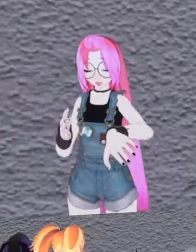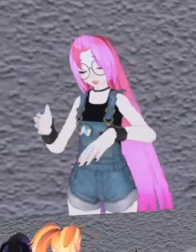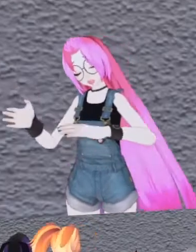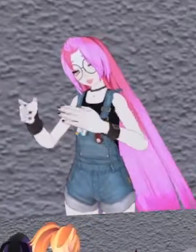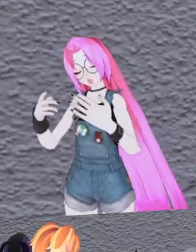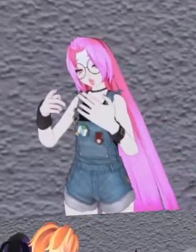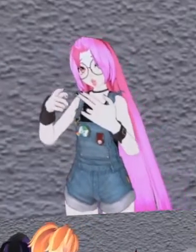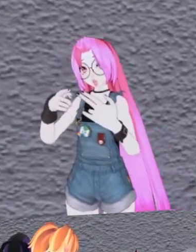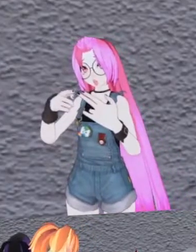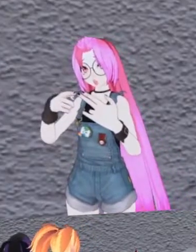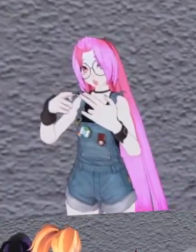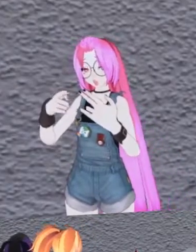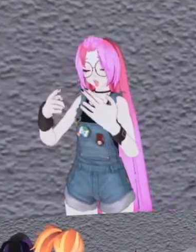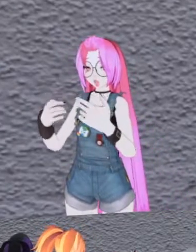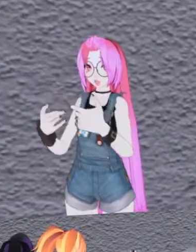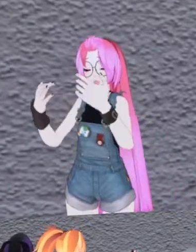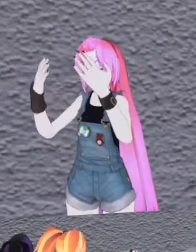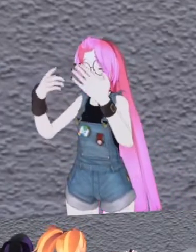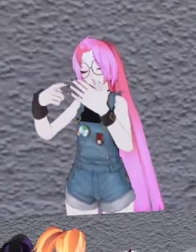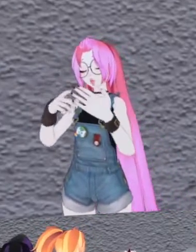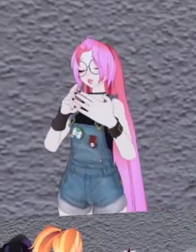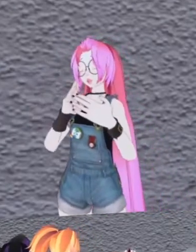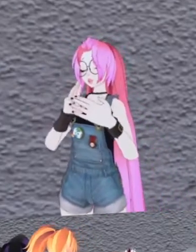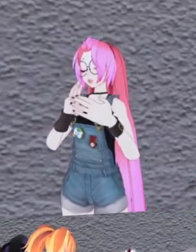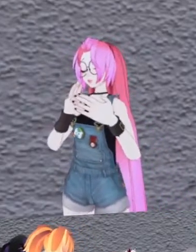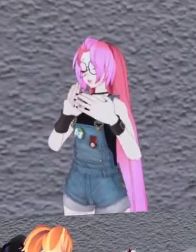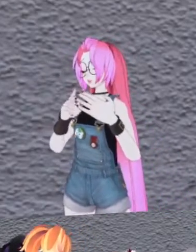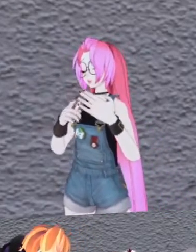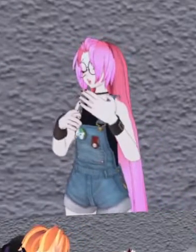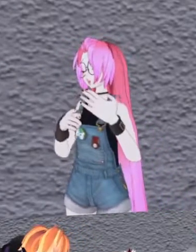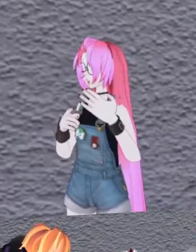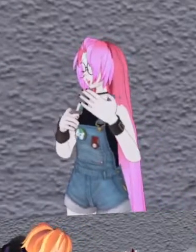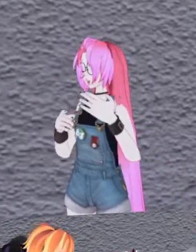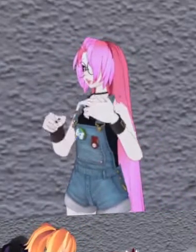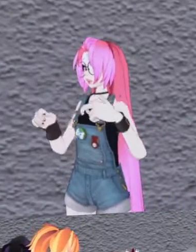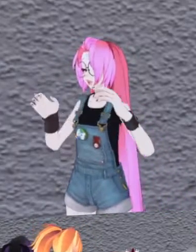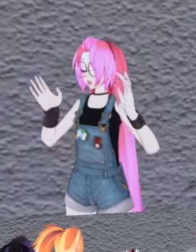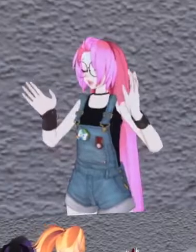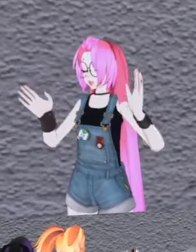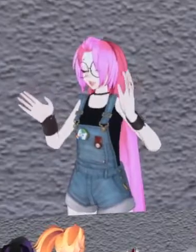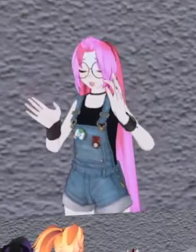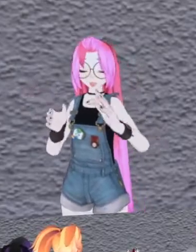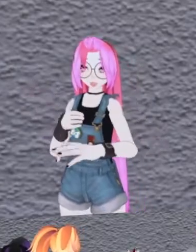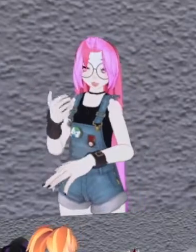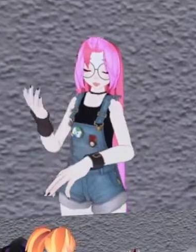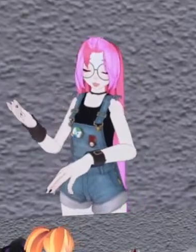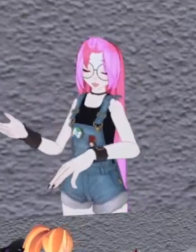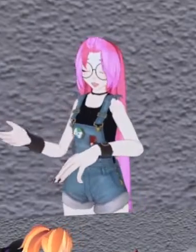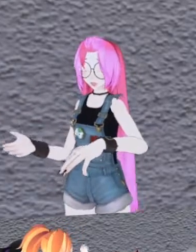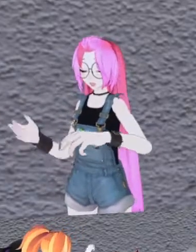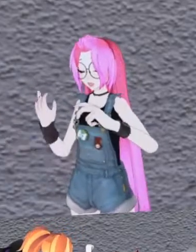wind, fire, water, and magic. So we can teach some of those.